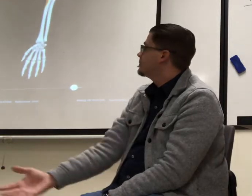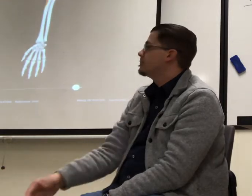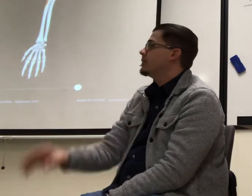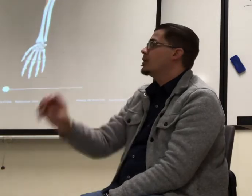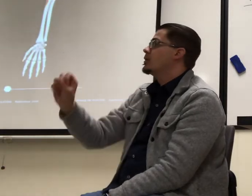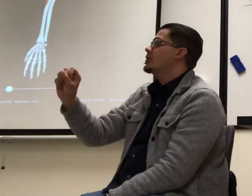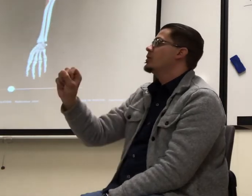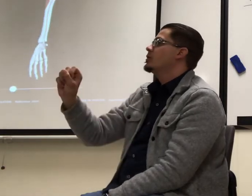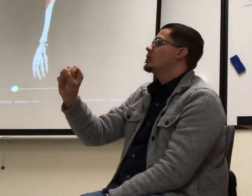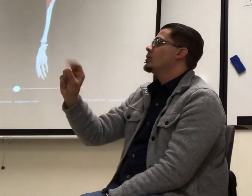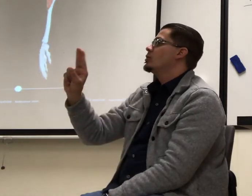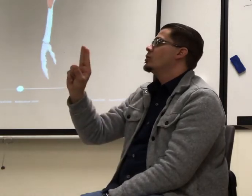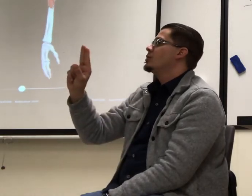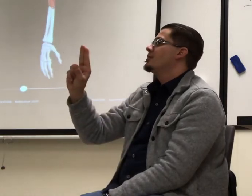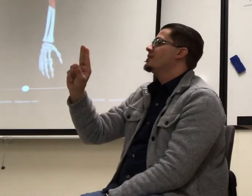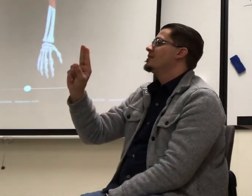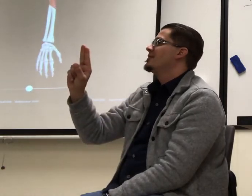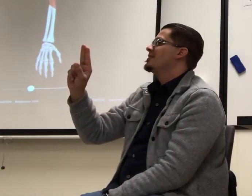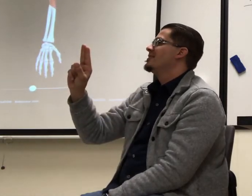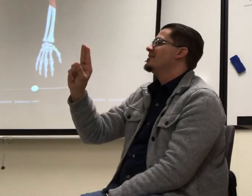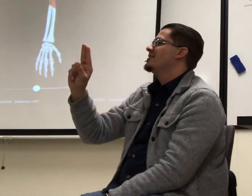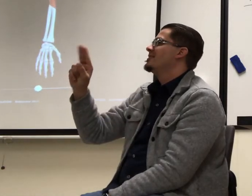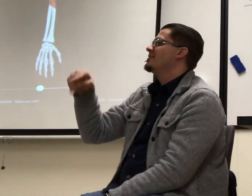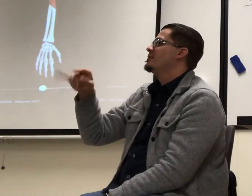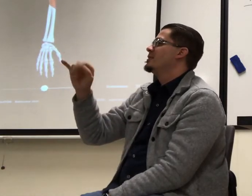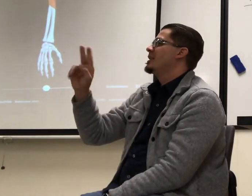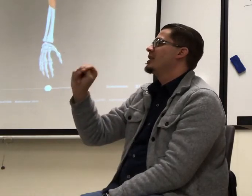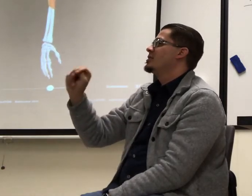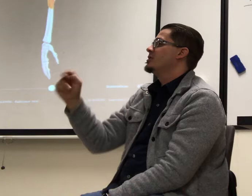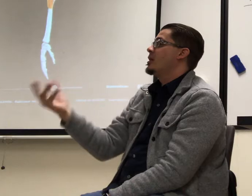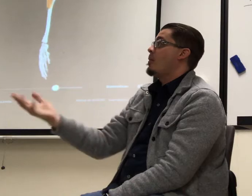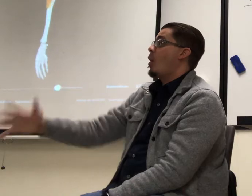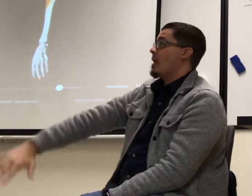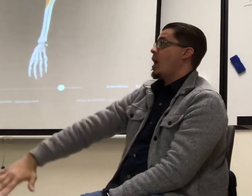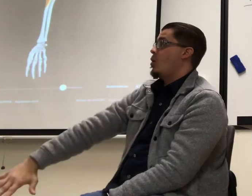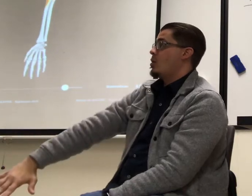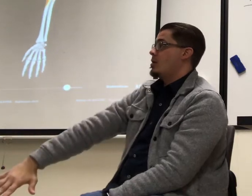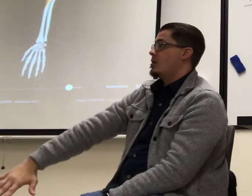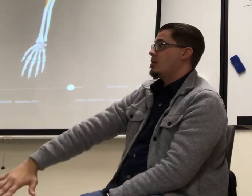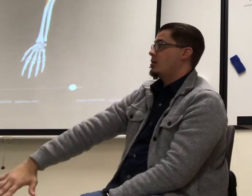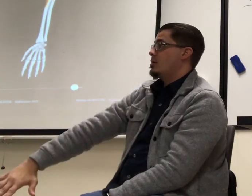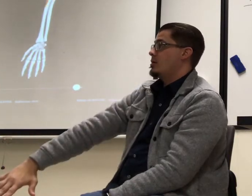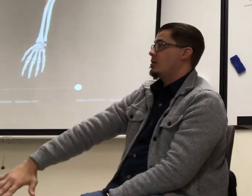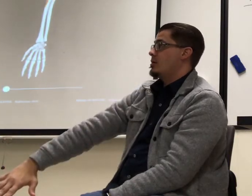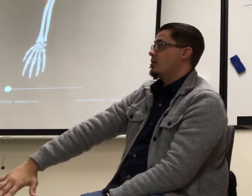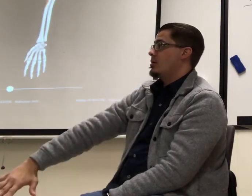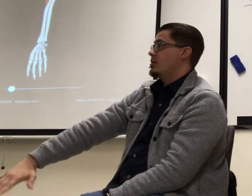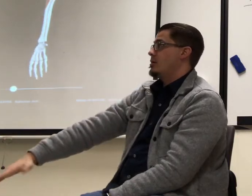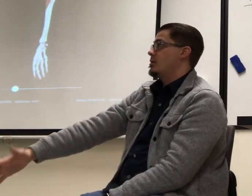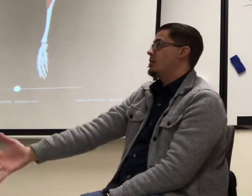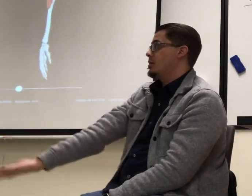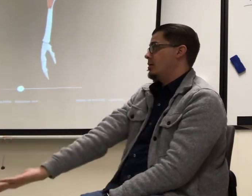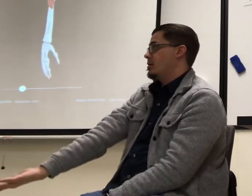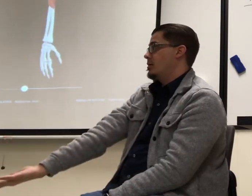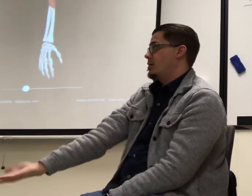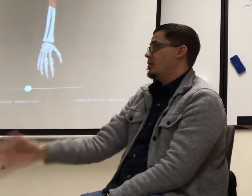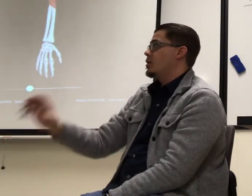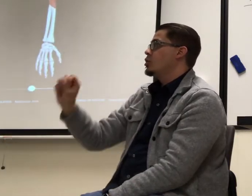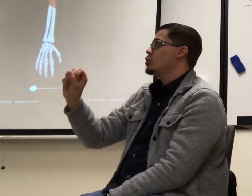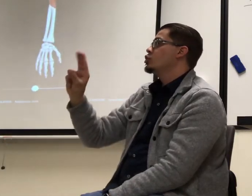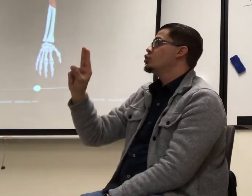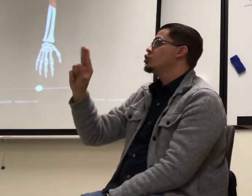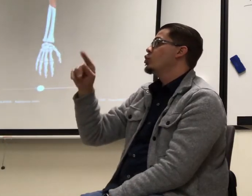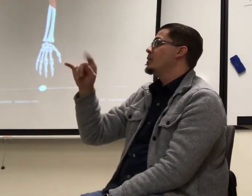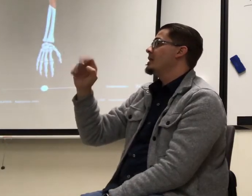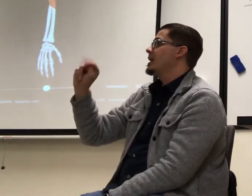Supination, okay, when you go turn palm face down, and then palm face up, that's supination.